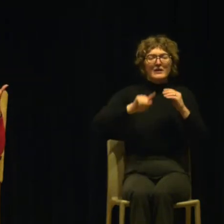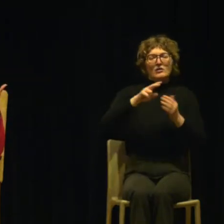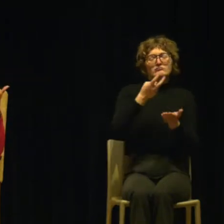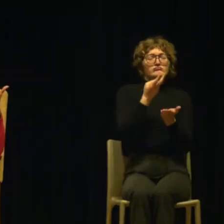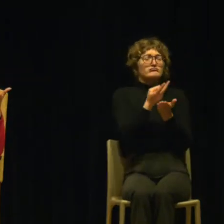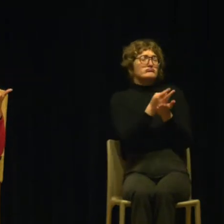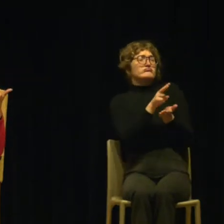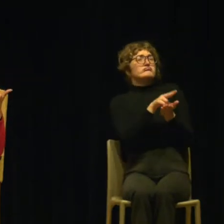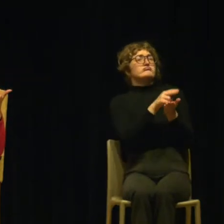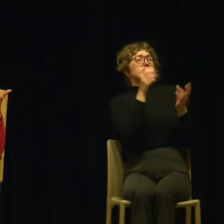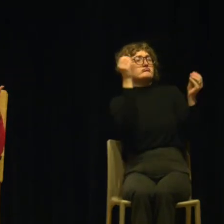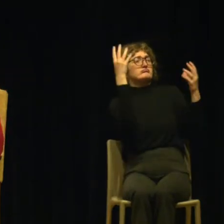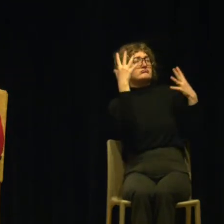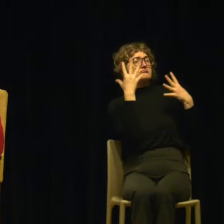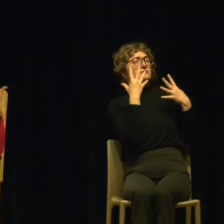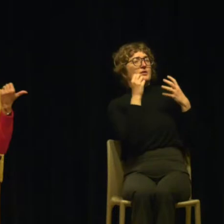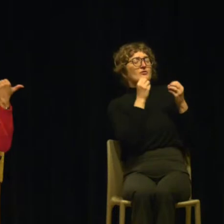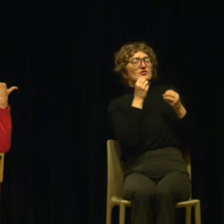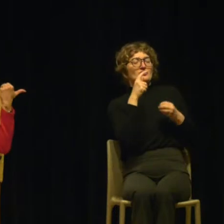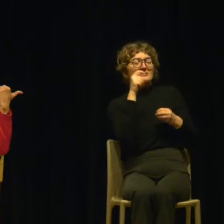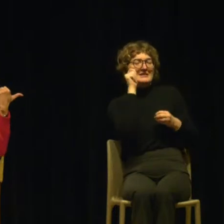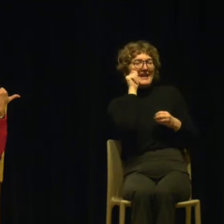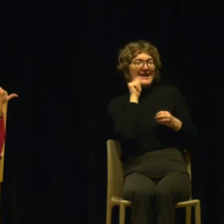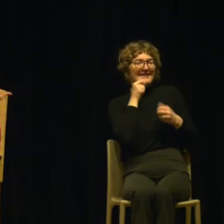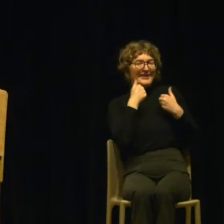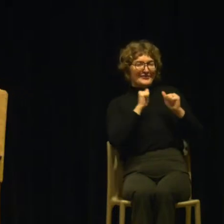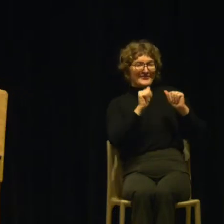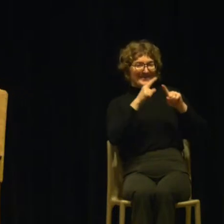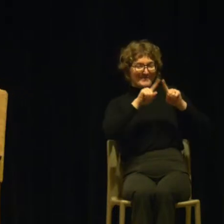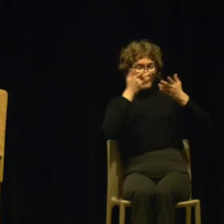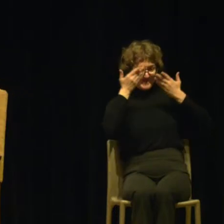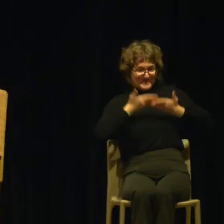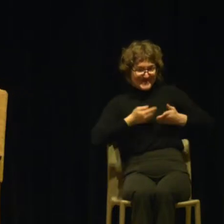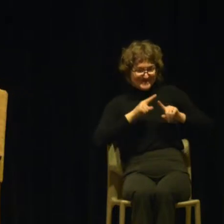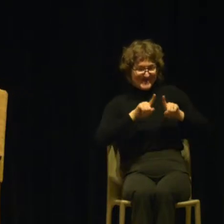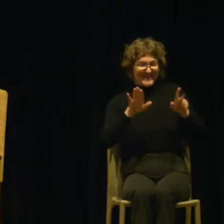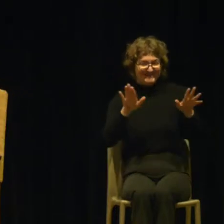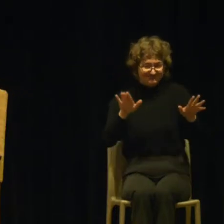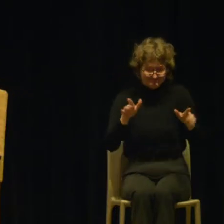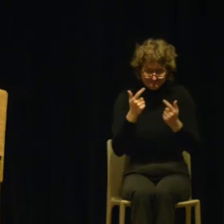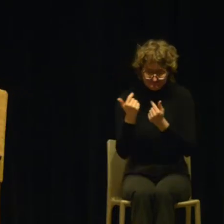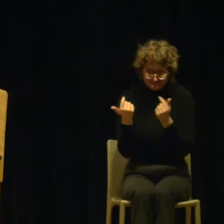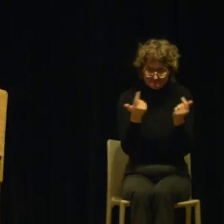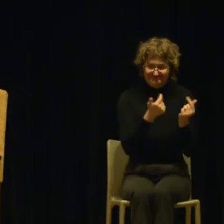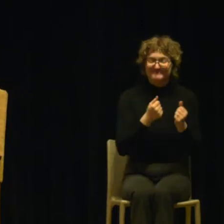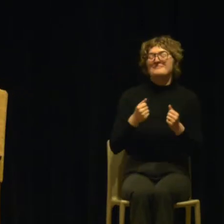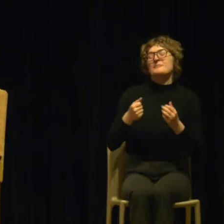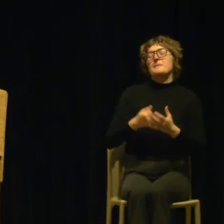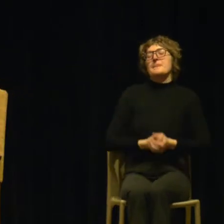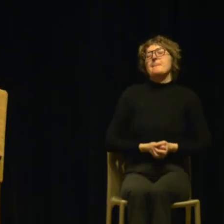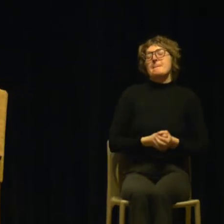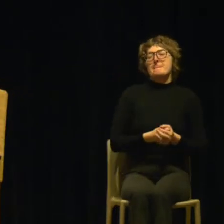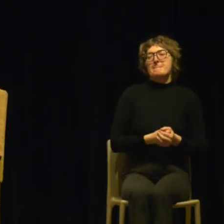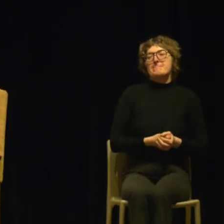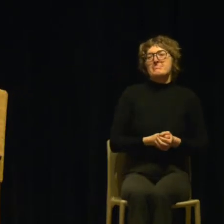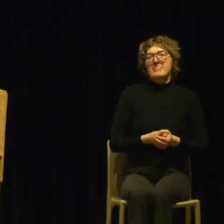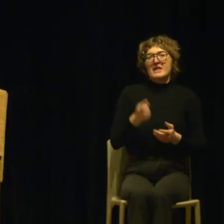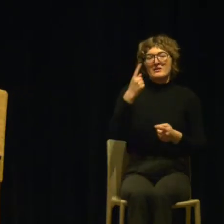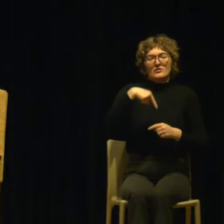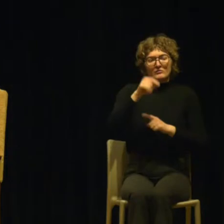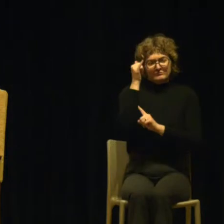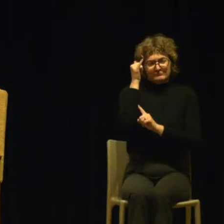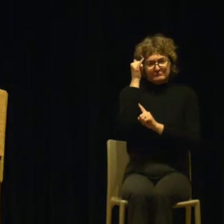know, nobody's trying to get a tan but me, but you know, that's how that works. And so you are